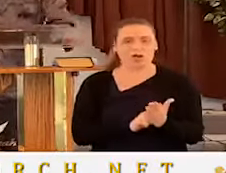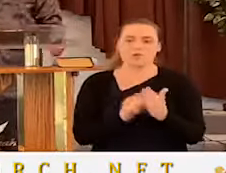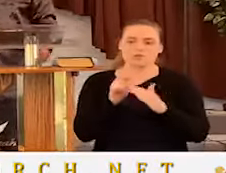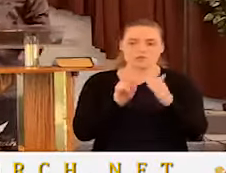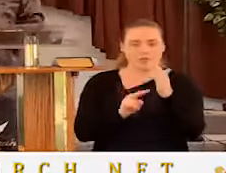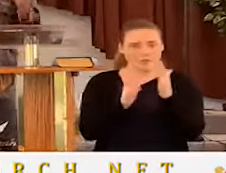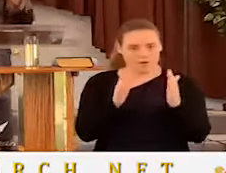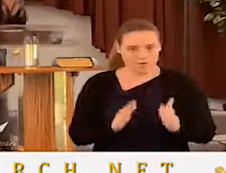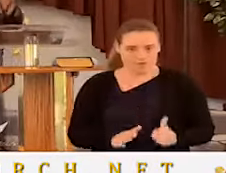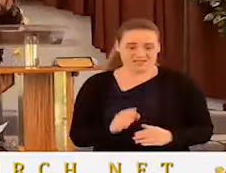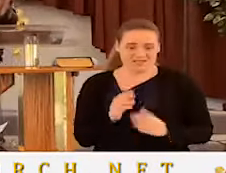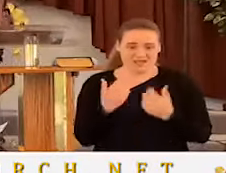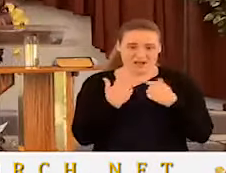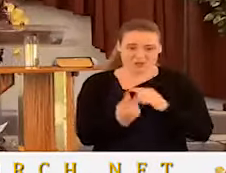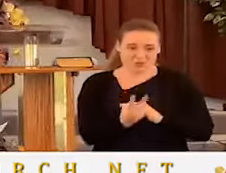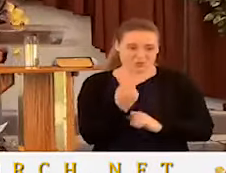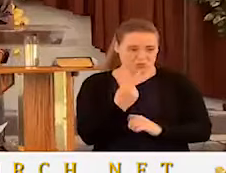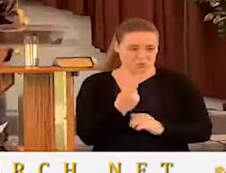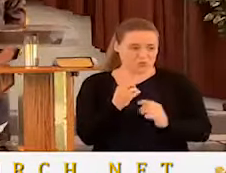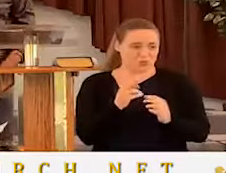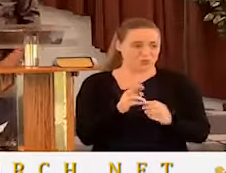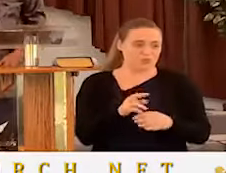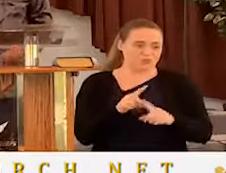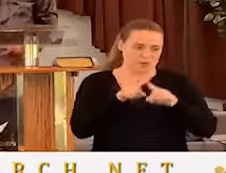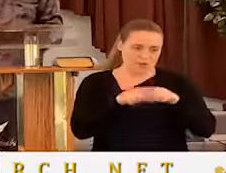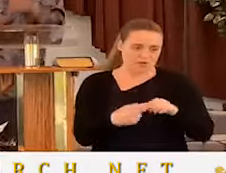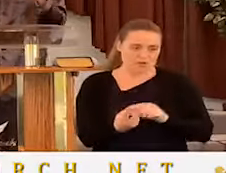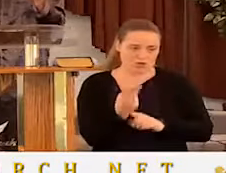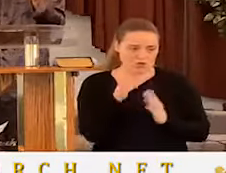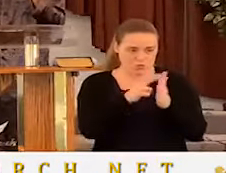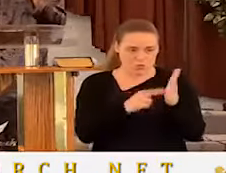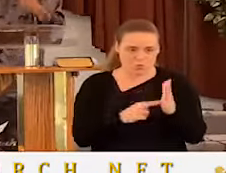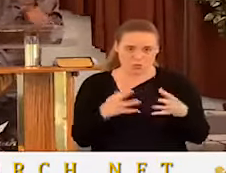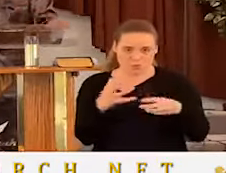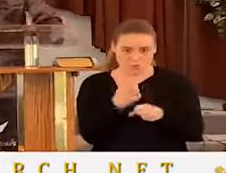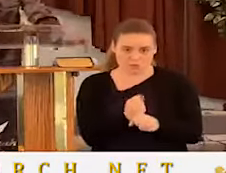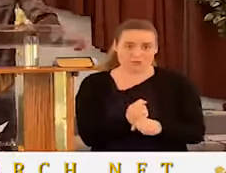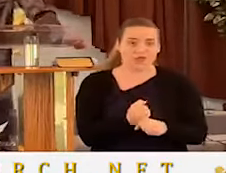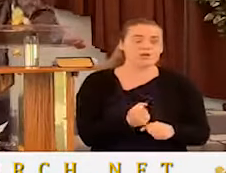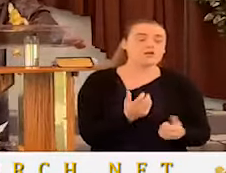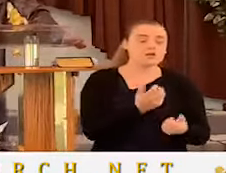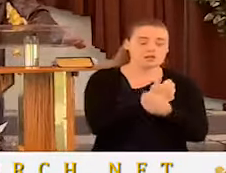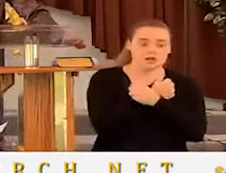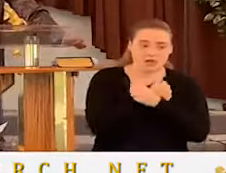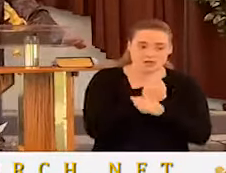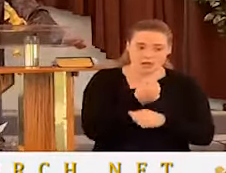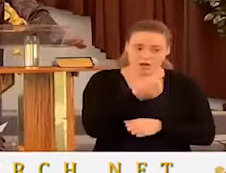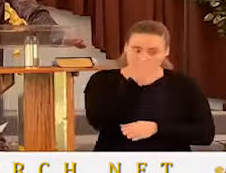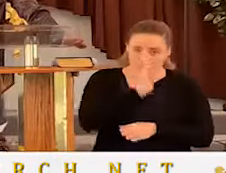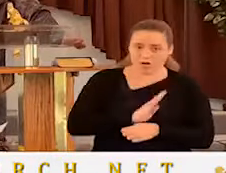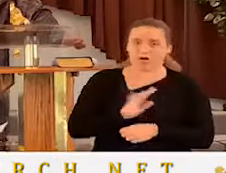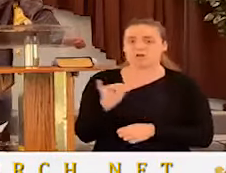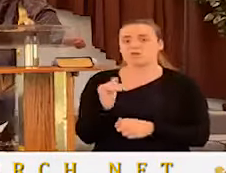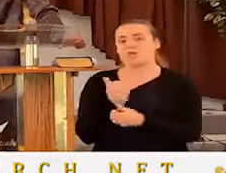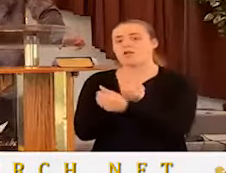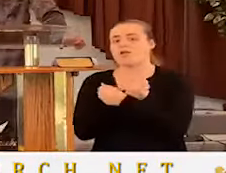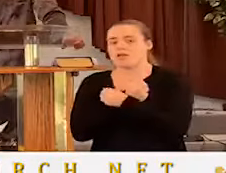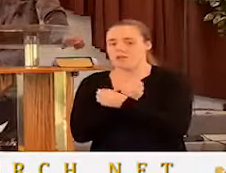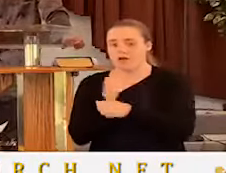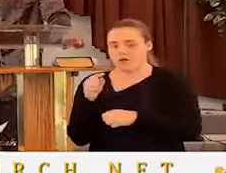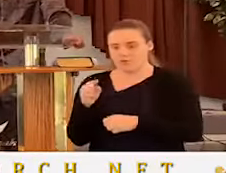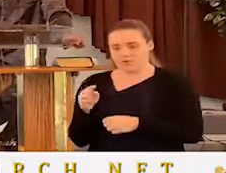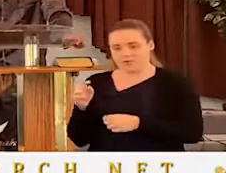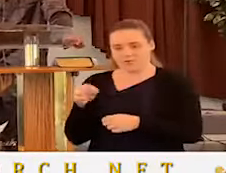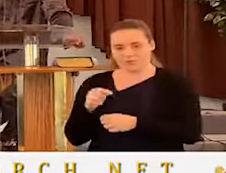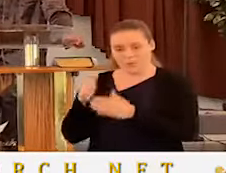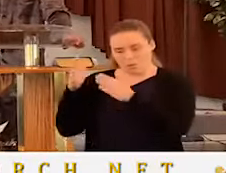commandments. And that is number one, to love God. And number two, to love your neighbor. Yeah. Paul begins in verse 8,